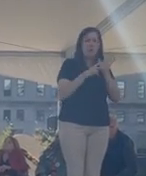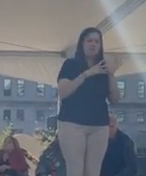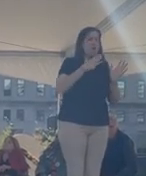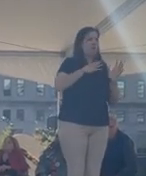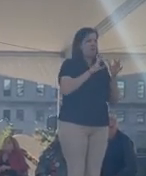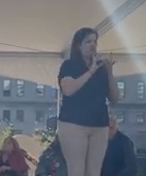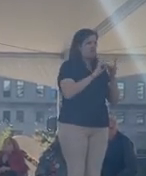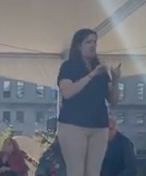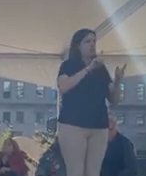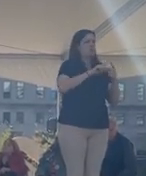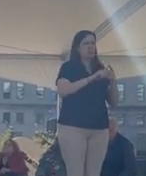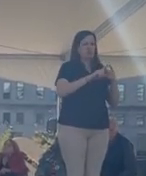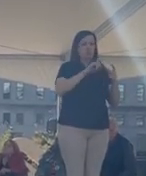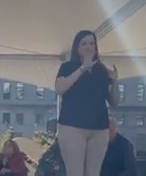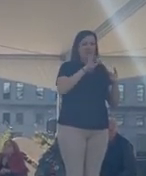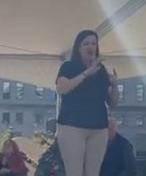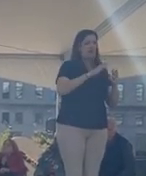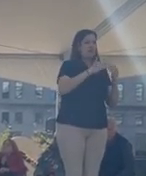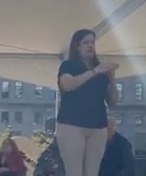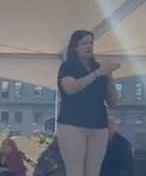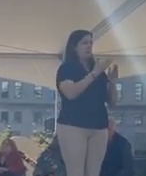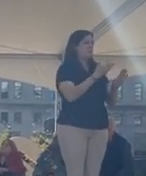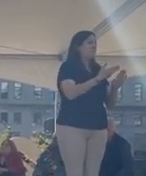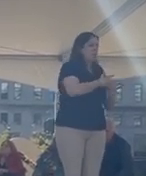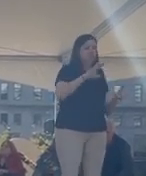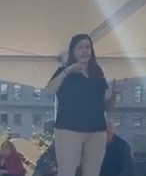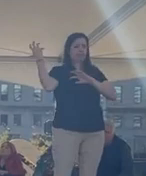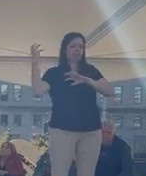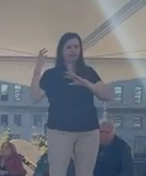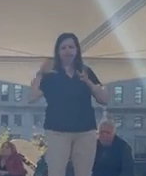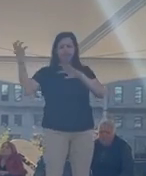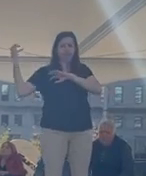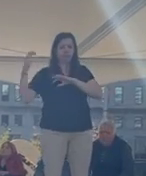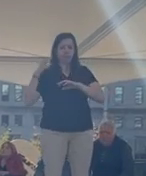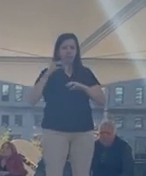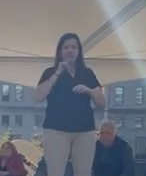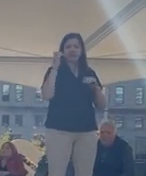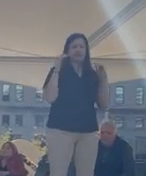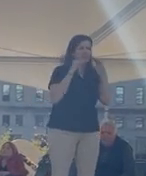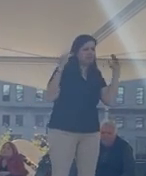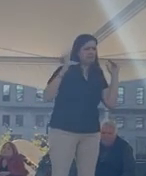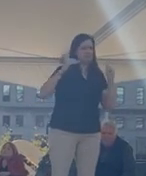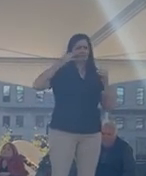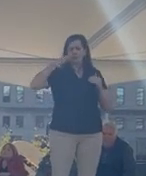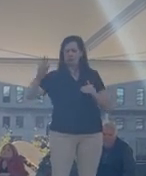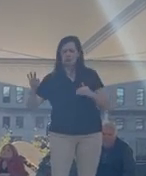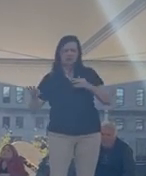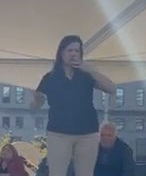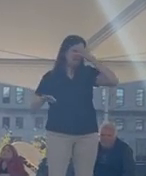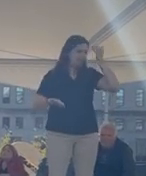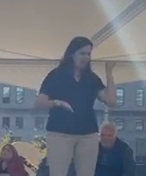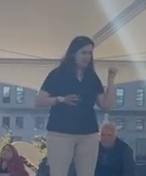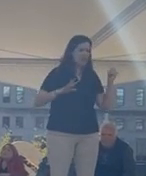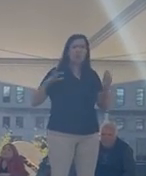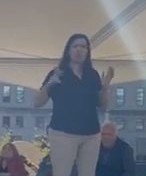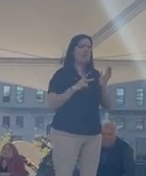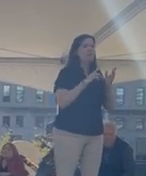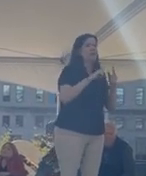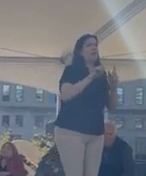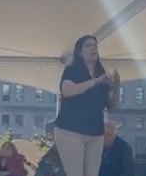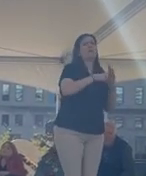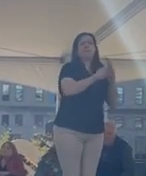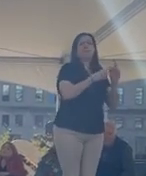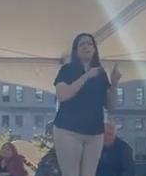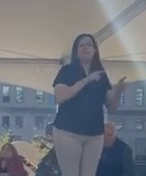relationships to their state before being marred by injustice, by ignorance, by forgetfulness.